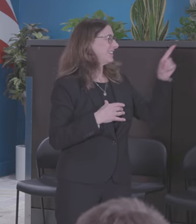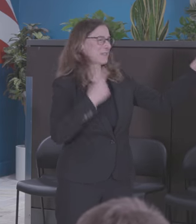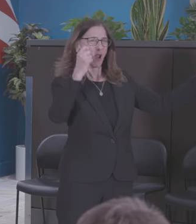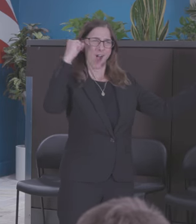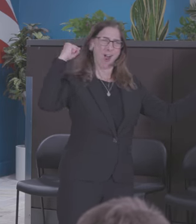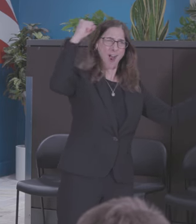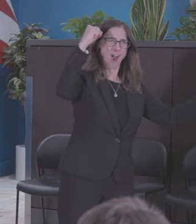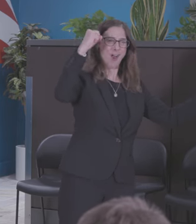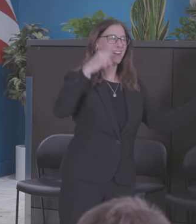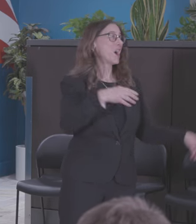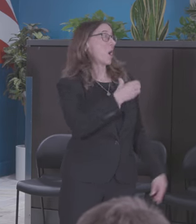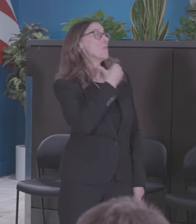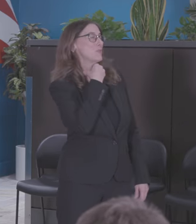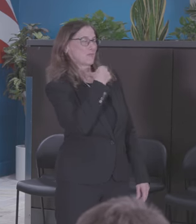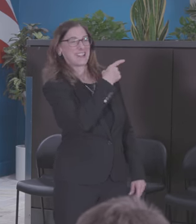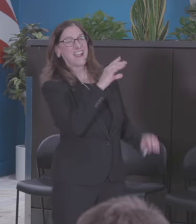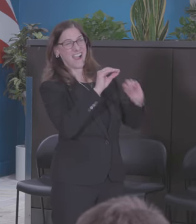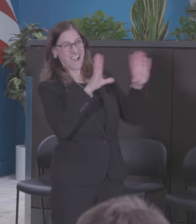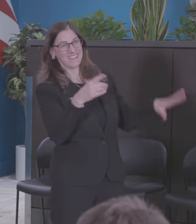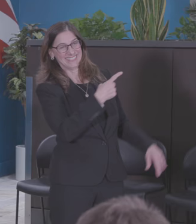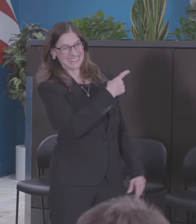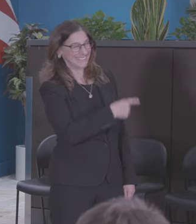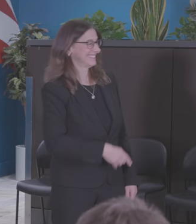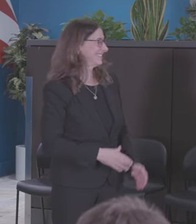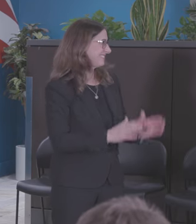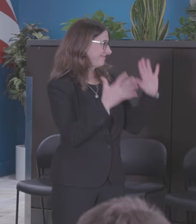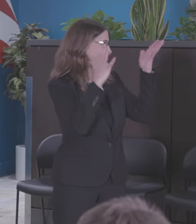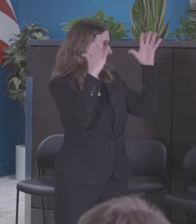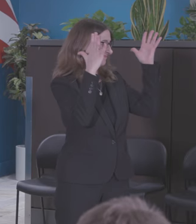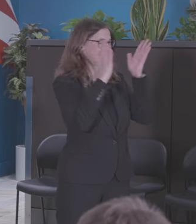Is a Marine, always a Marine.